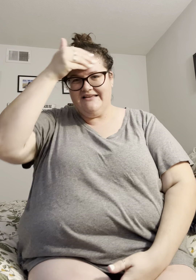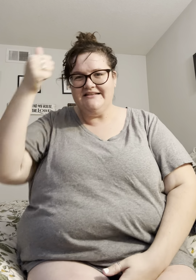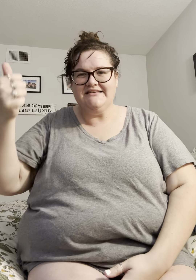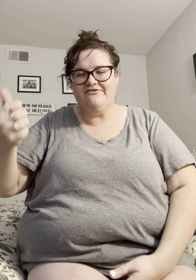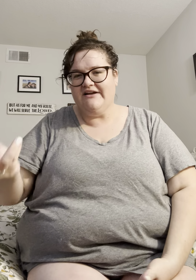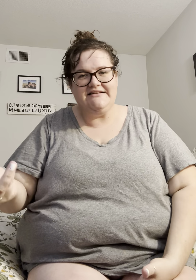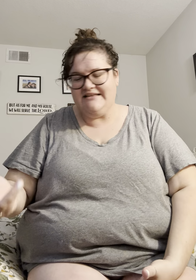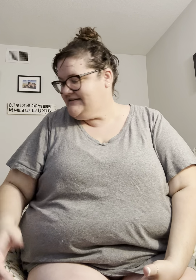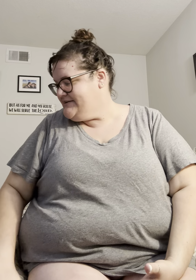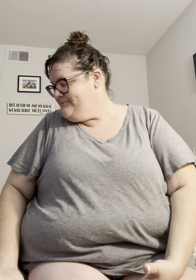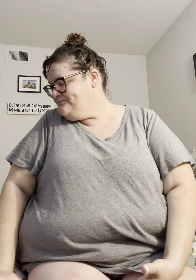easily forgets things.